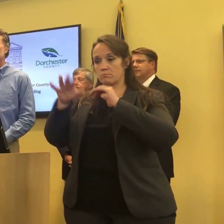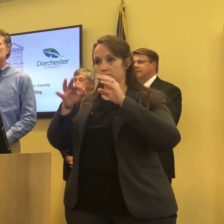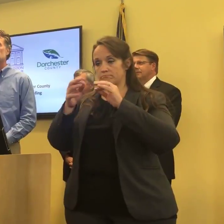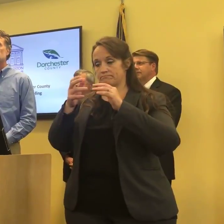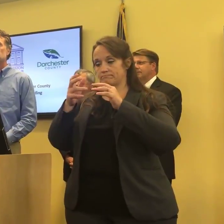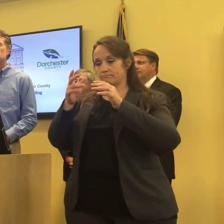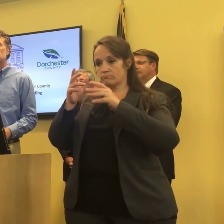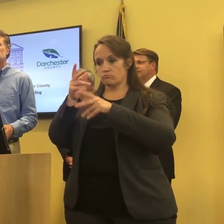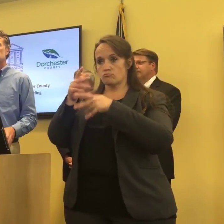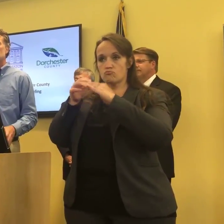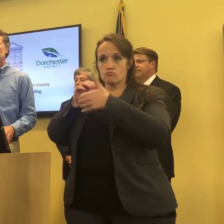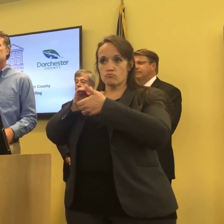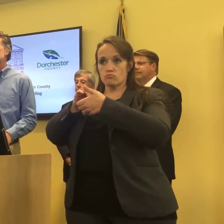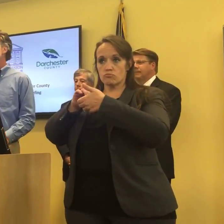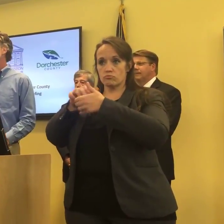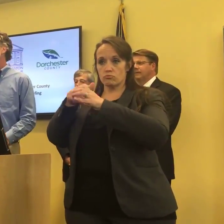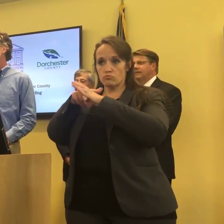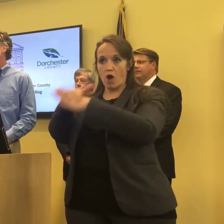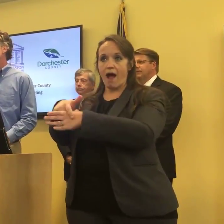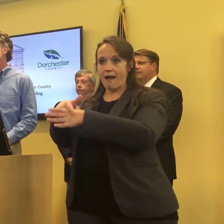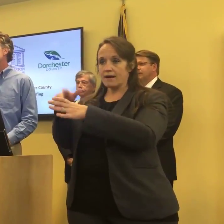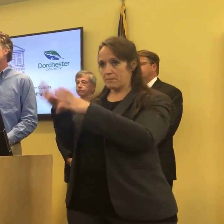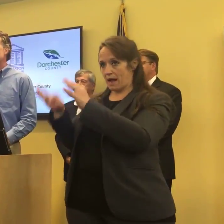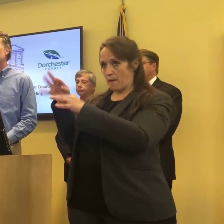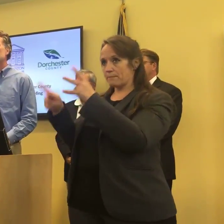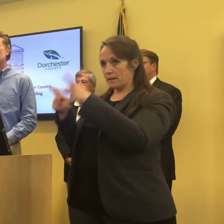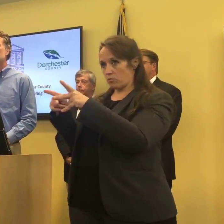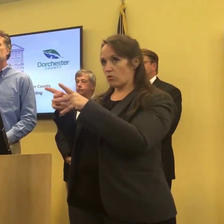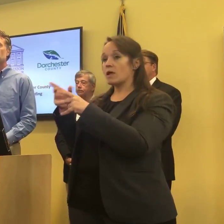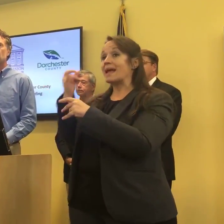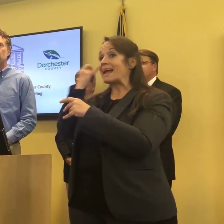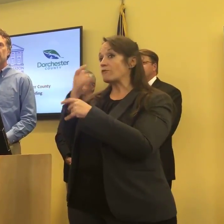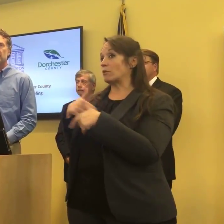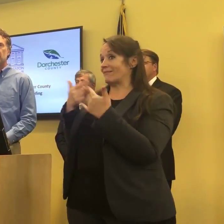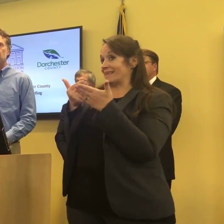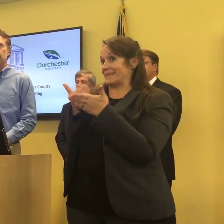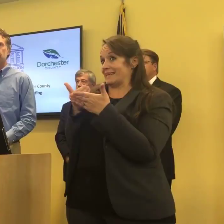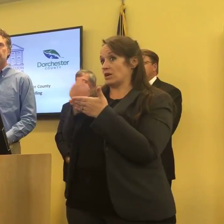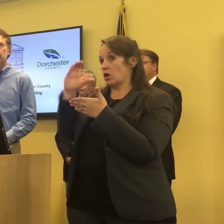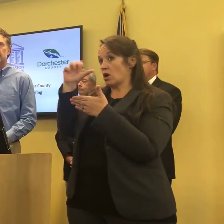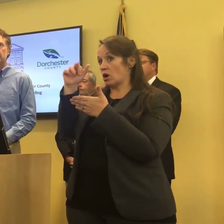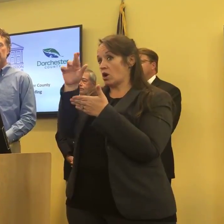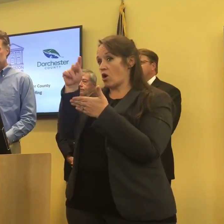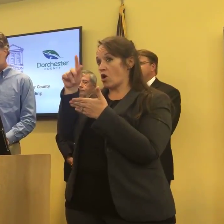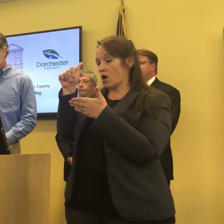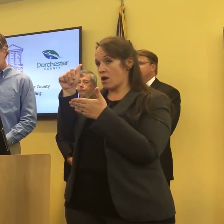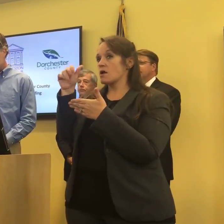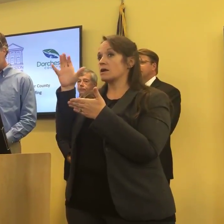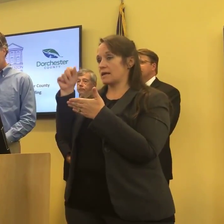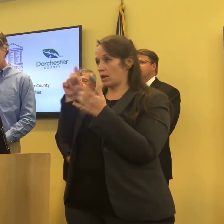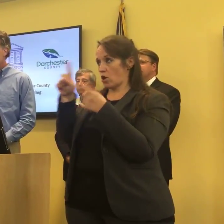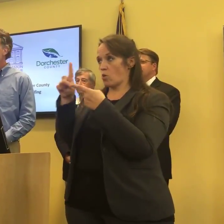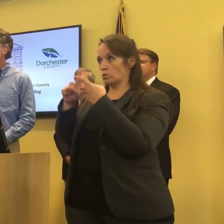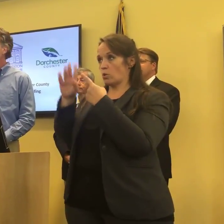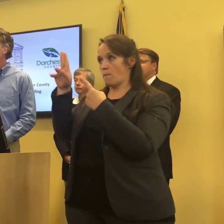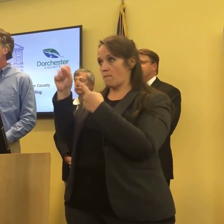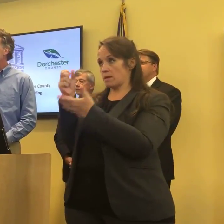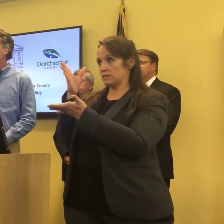well. Residents that live near a car to bus stop can go to that bus stop and they can actually